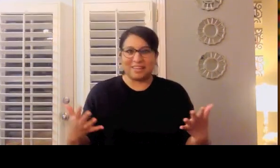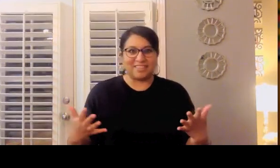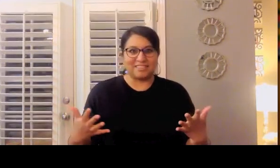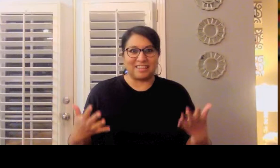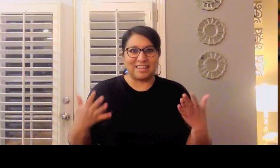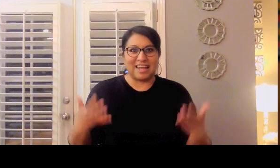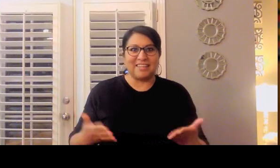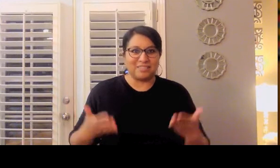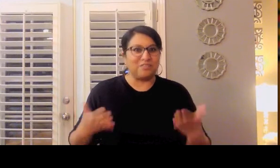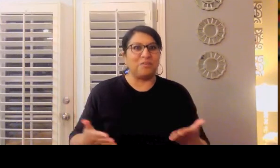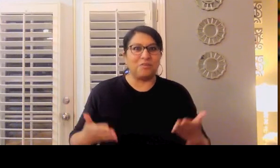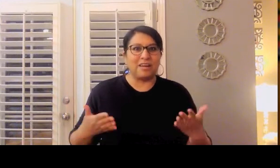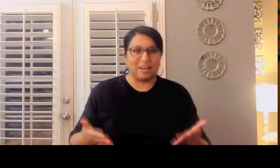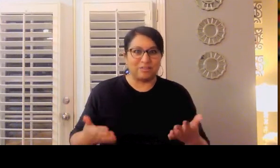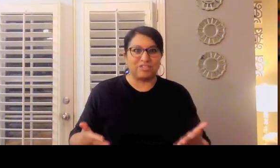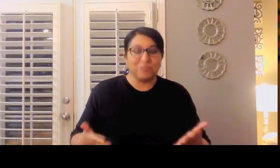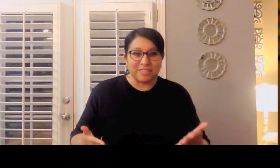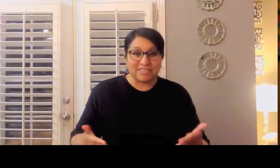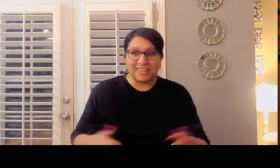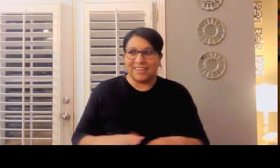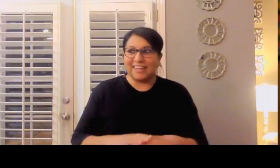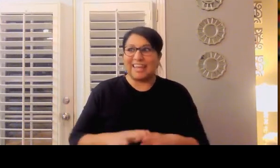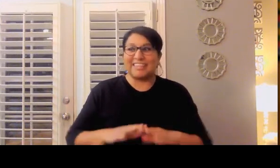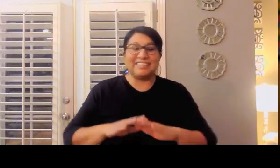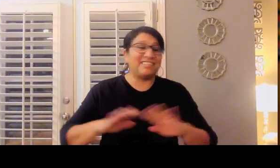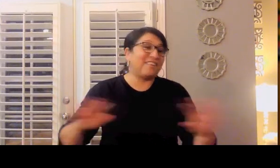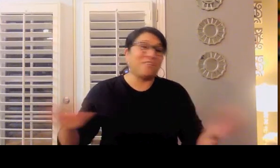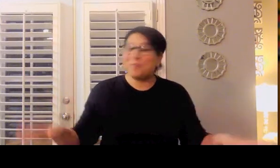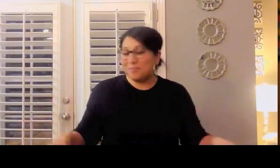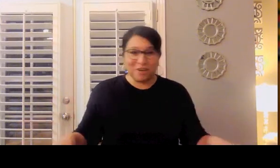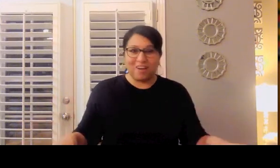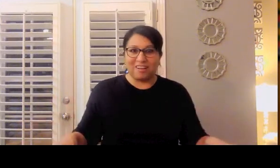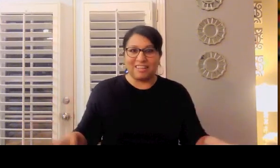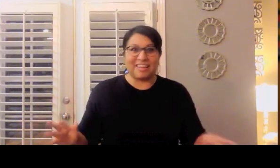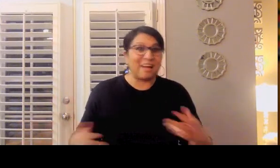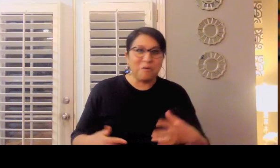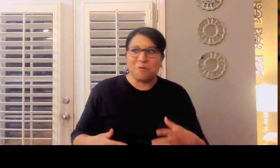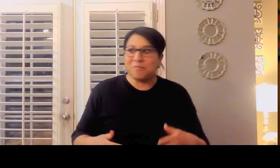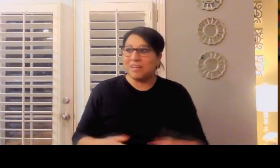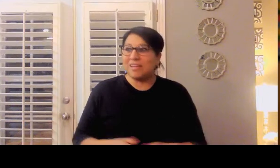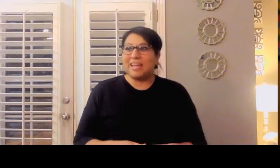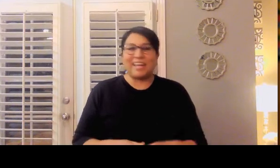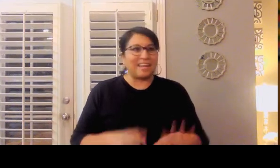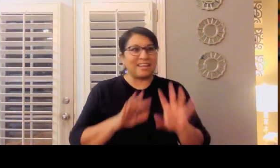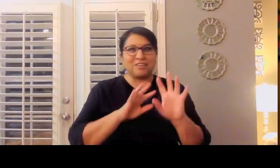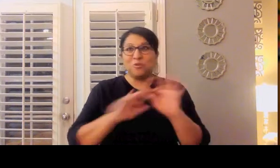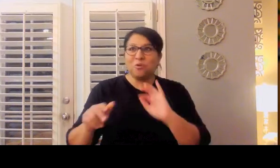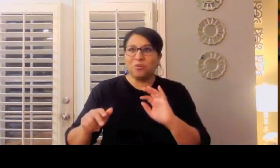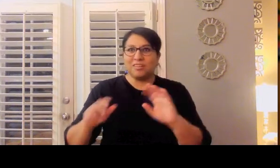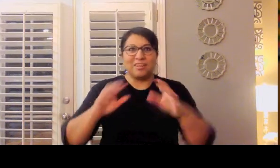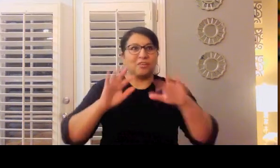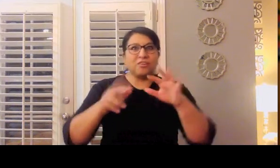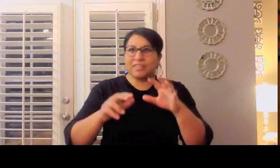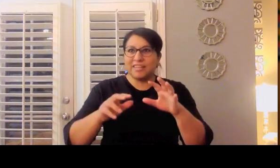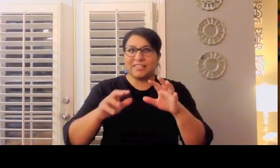oh my gosh, like I need to know how to do this. And I didn't know what they were called. I got home and I